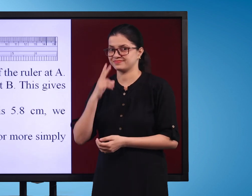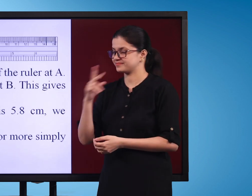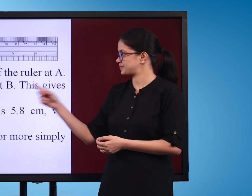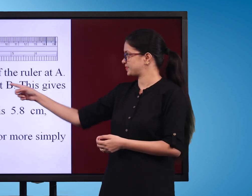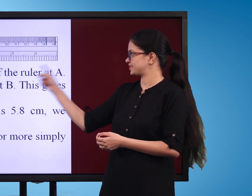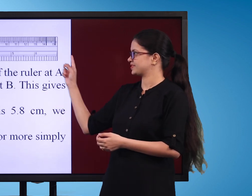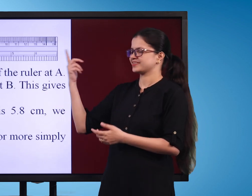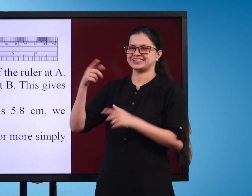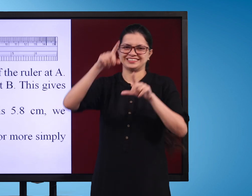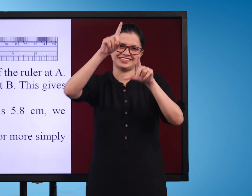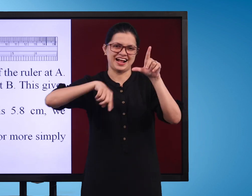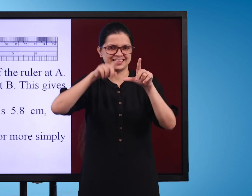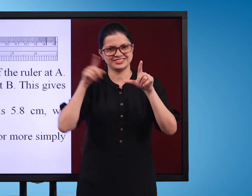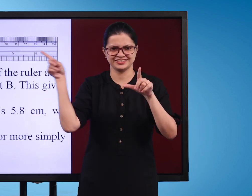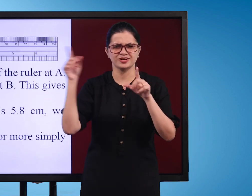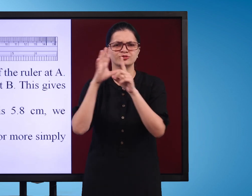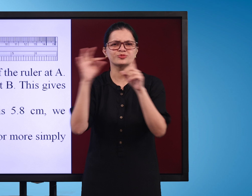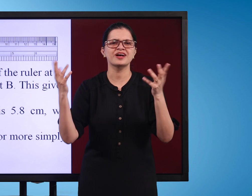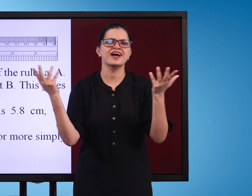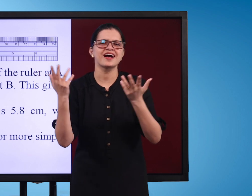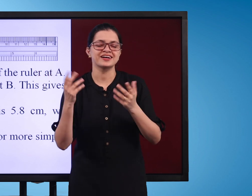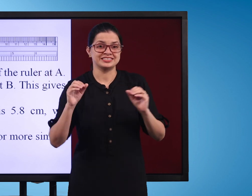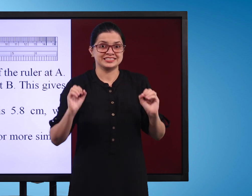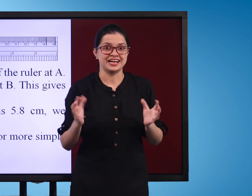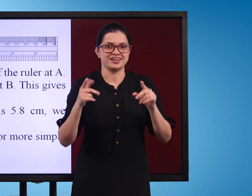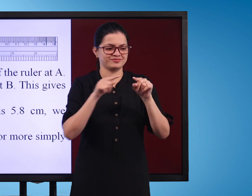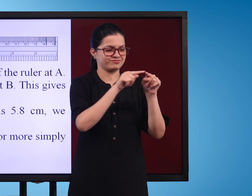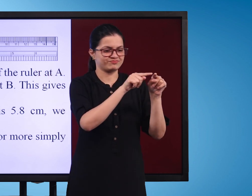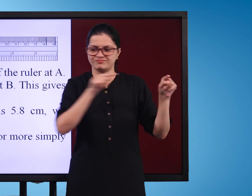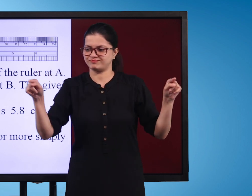Place the zero mark of the ruler at A.